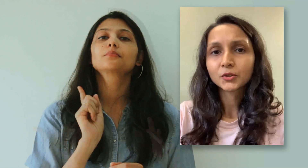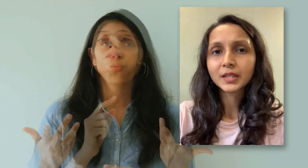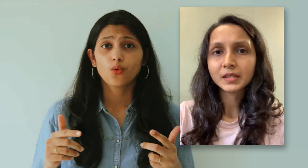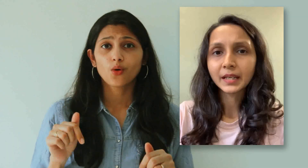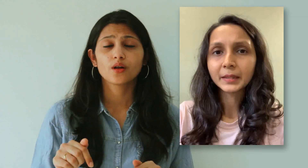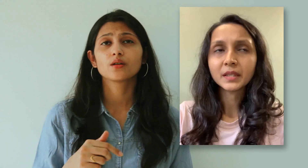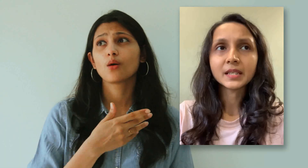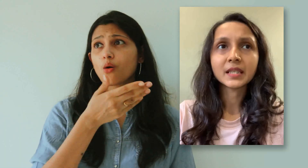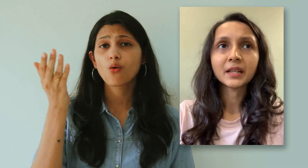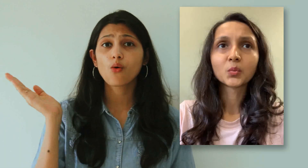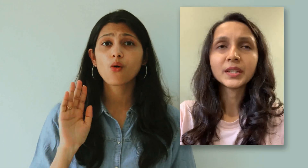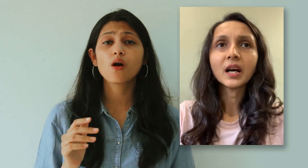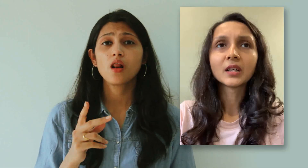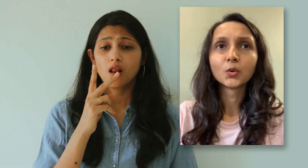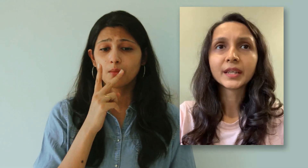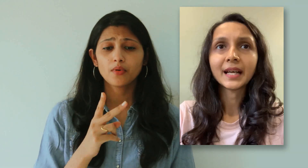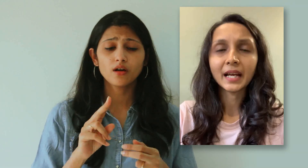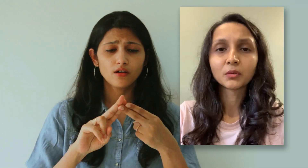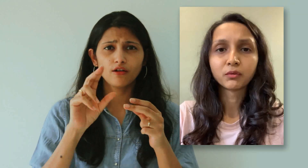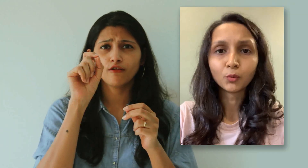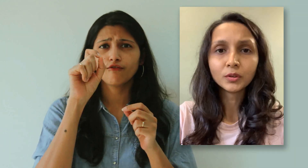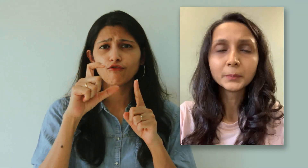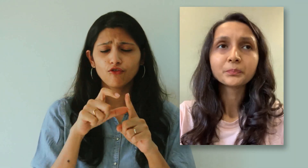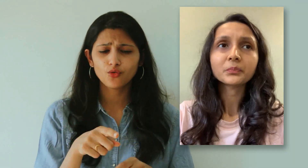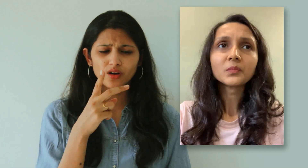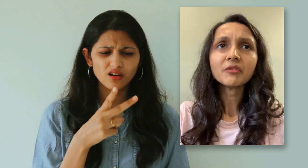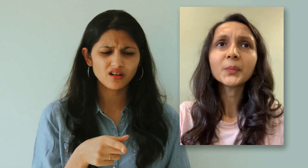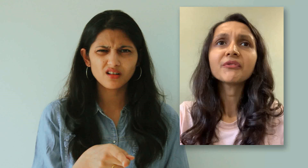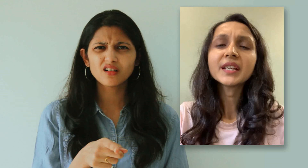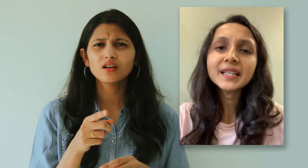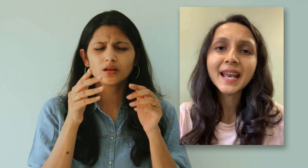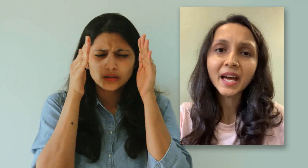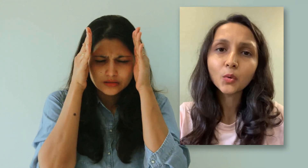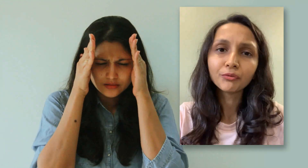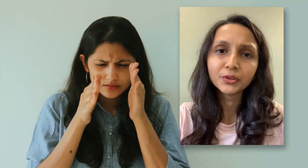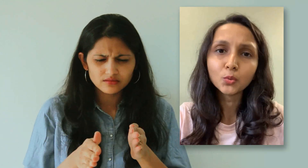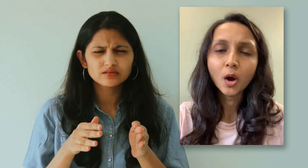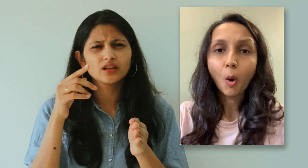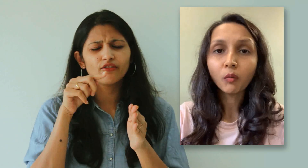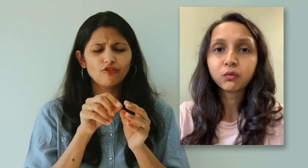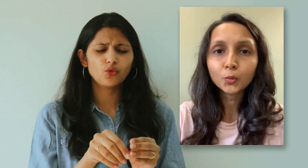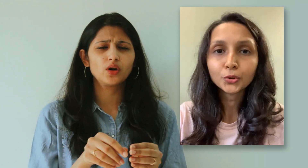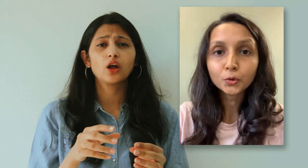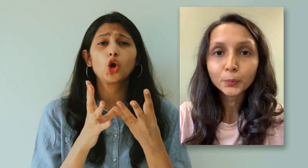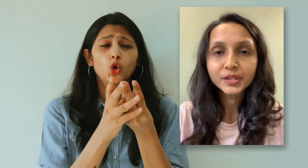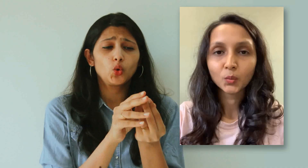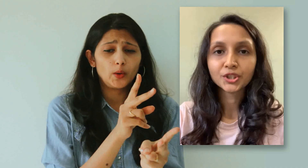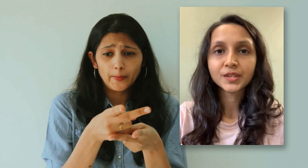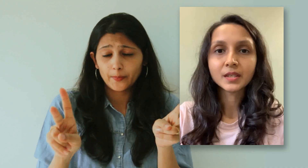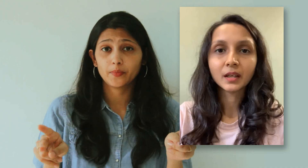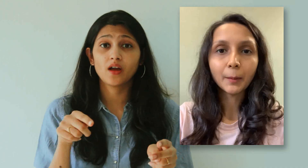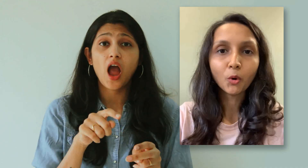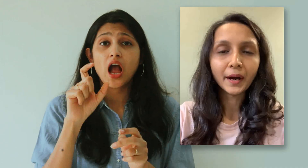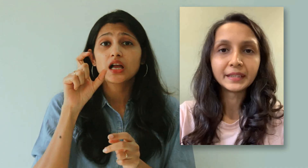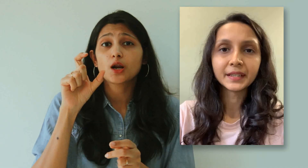happening in today's time is that we are looking at food from a very narrow view of food groups, which